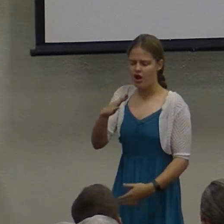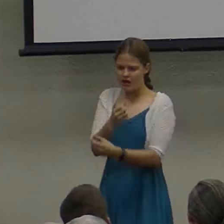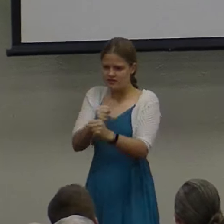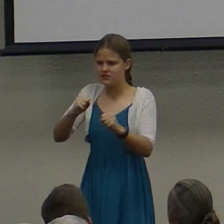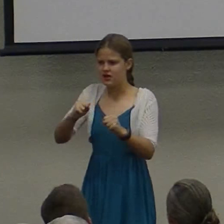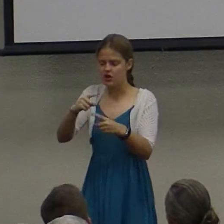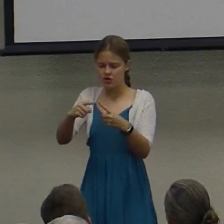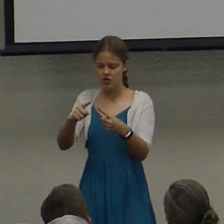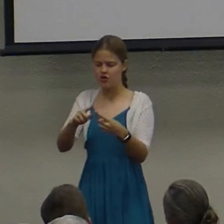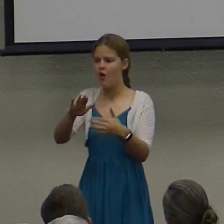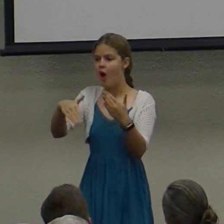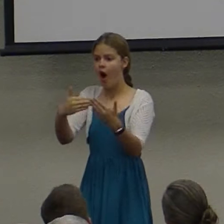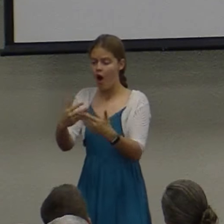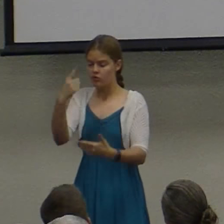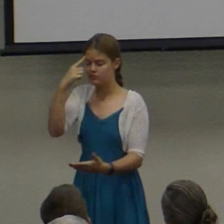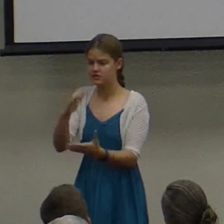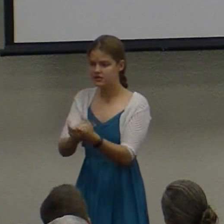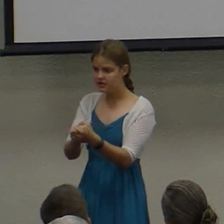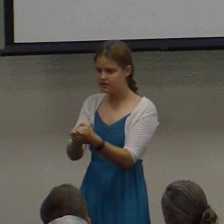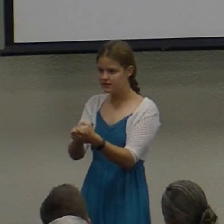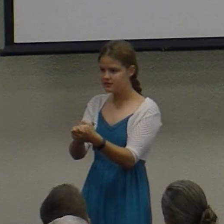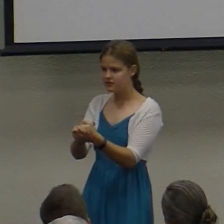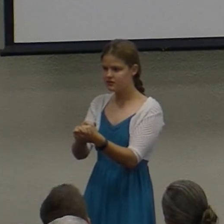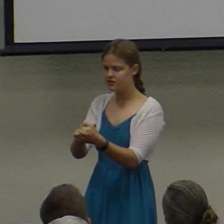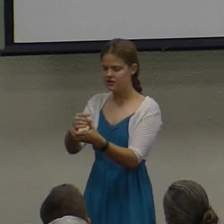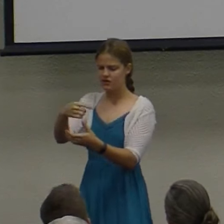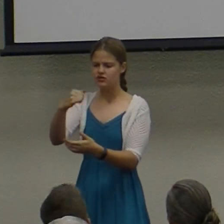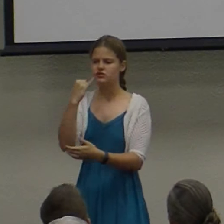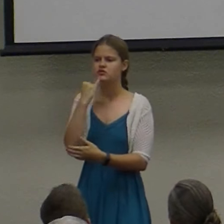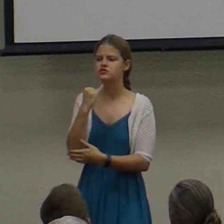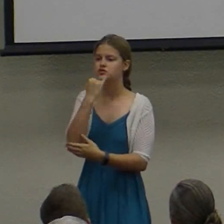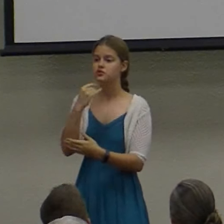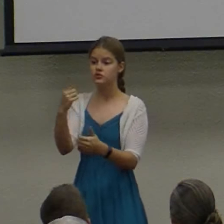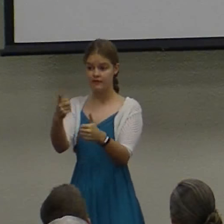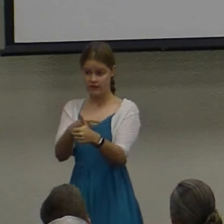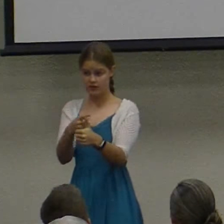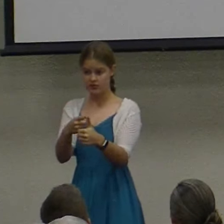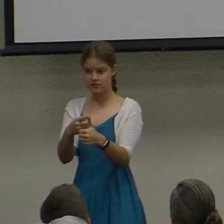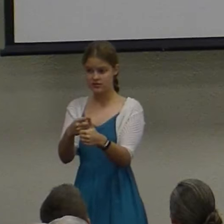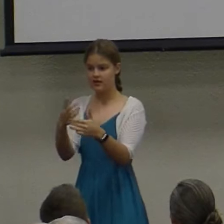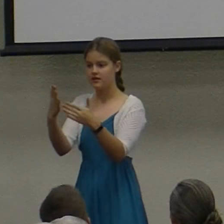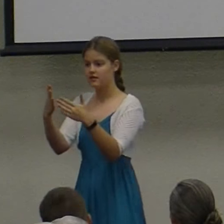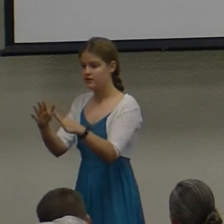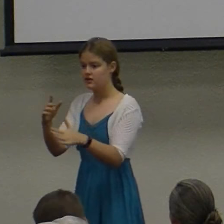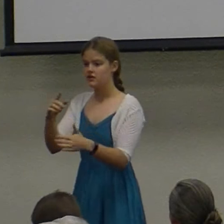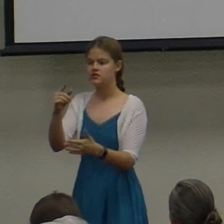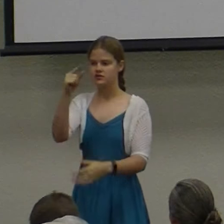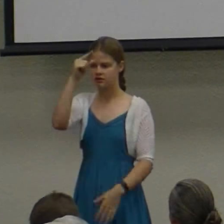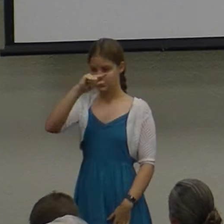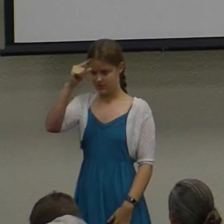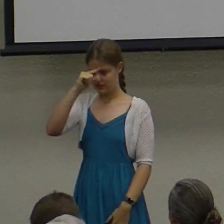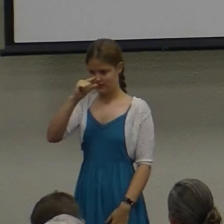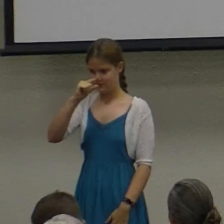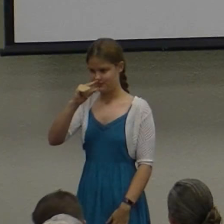to everyone who believes, to the Jews first, and then to the Gentiles."